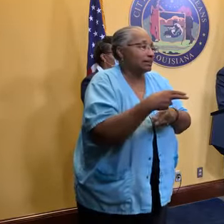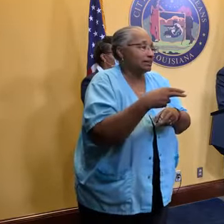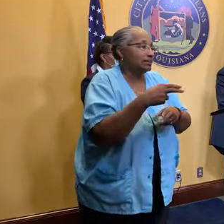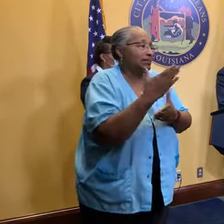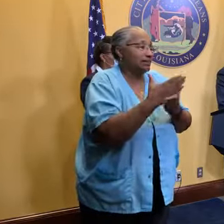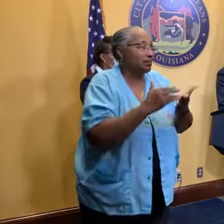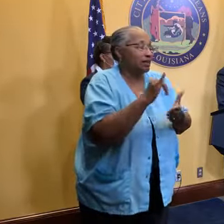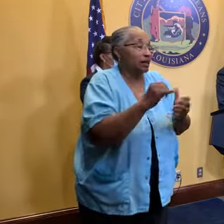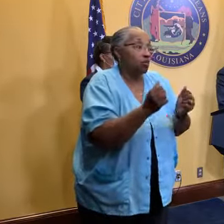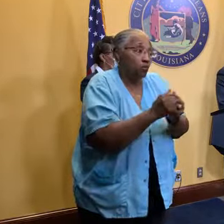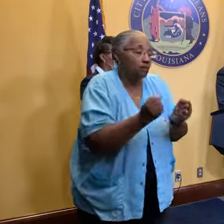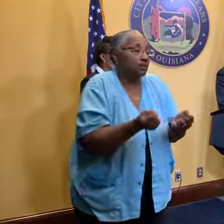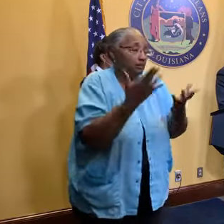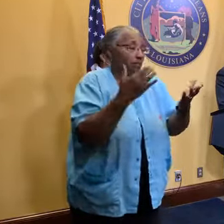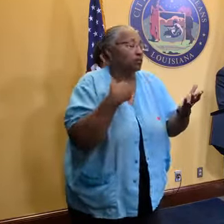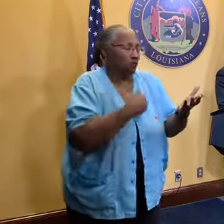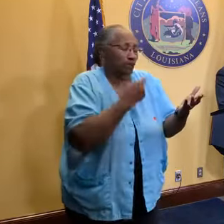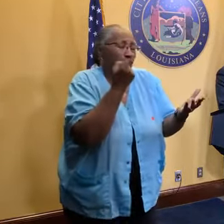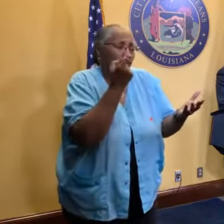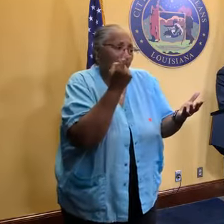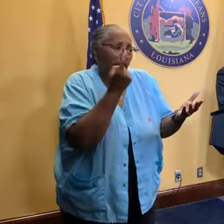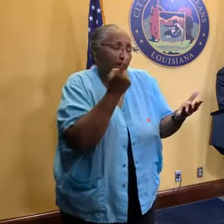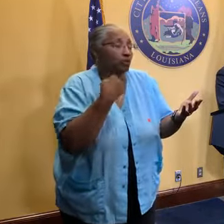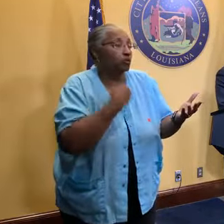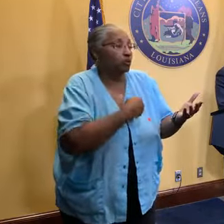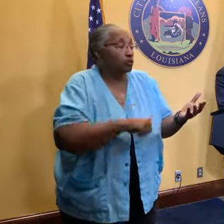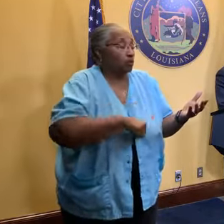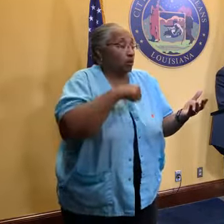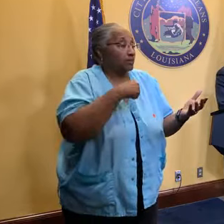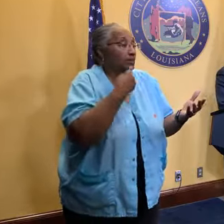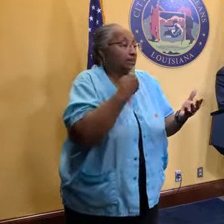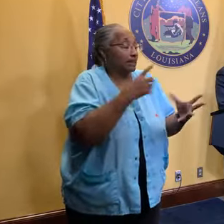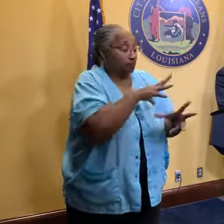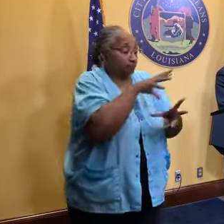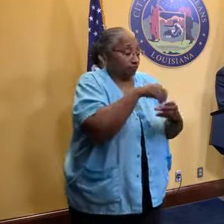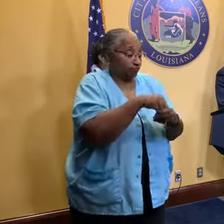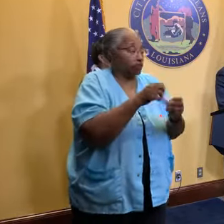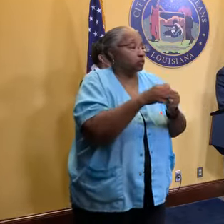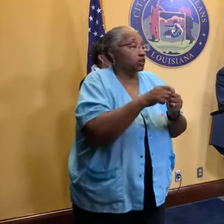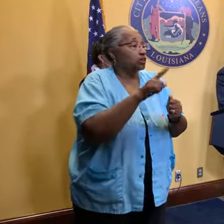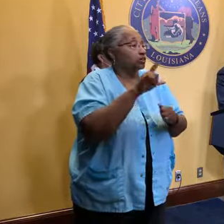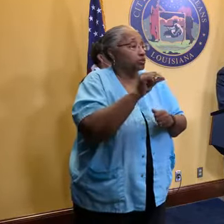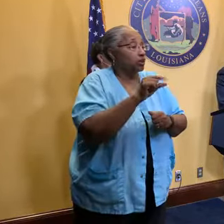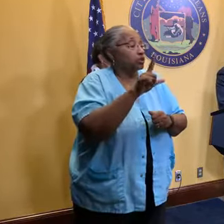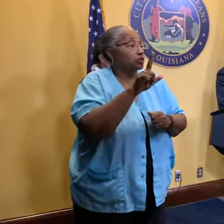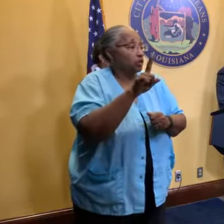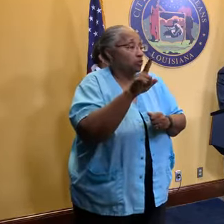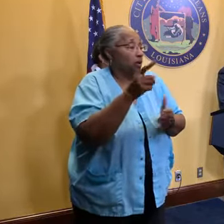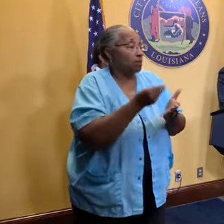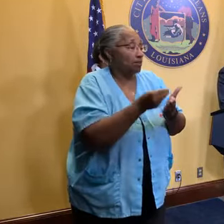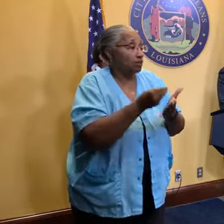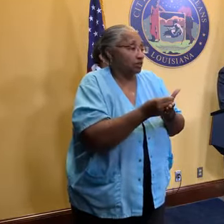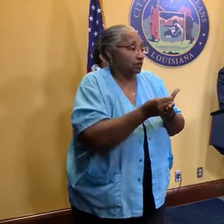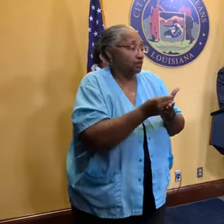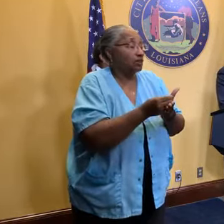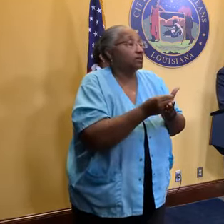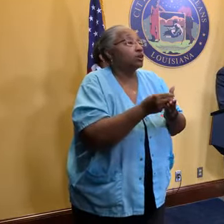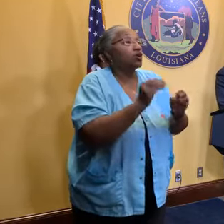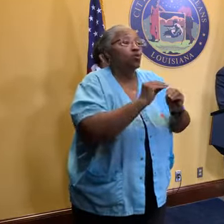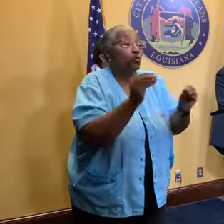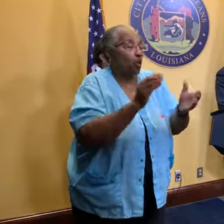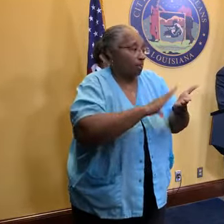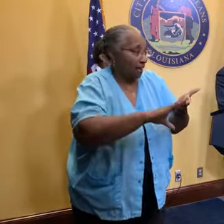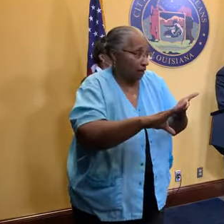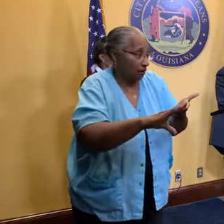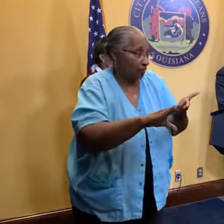sacrifice. And we are proud to say that built into the 2021 budget, there are no layoffs. So although there is a shared sacrifice